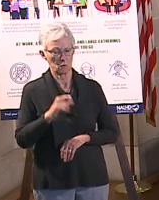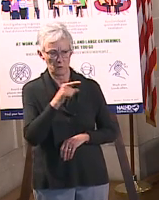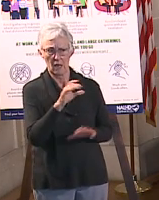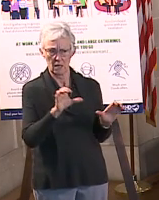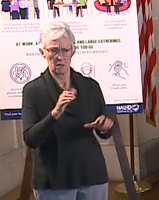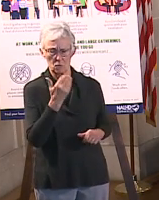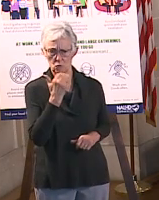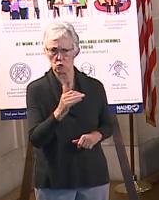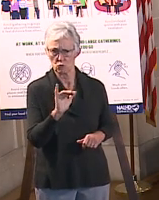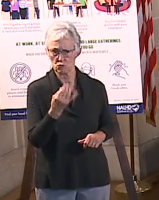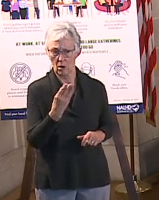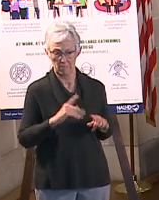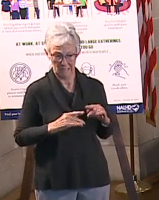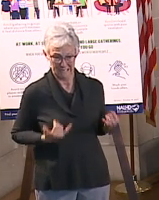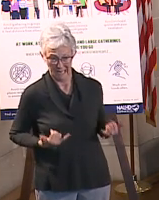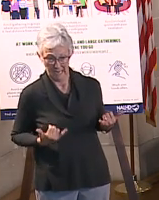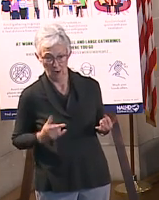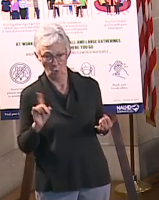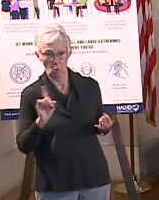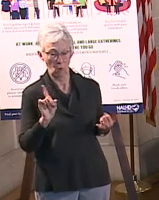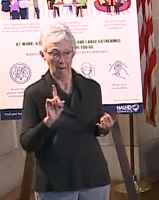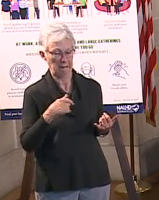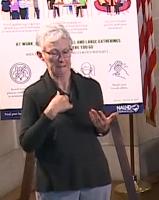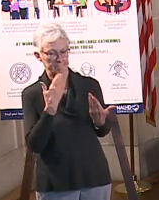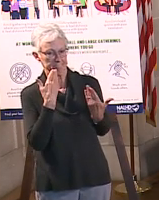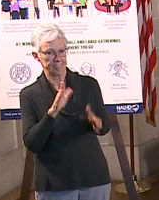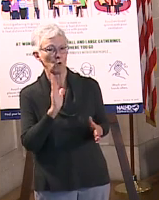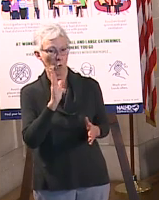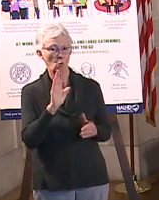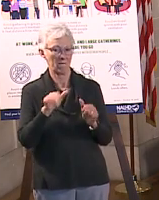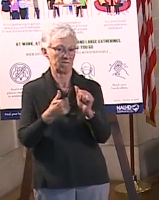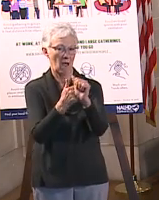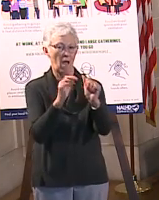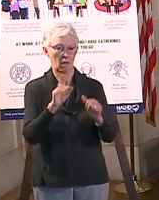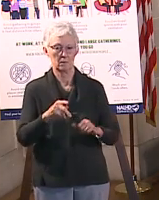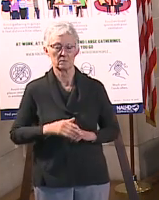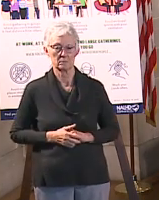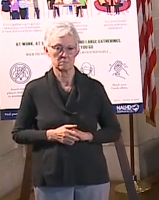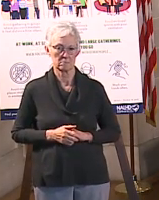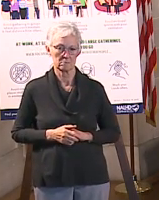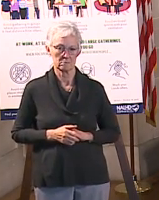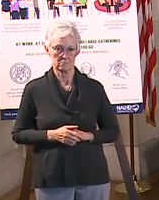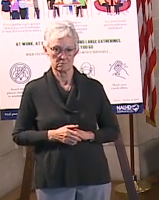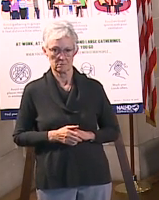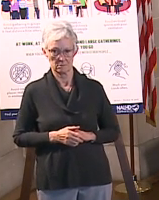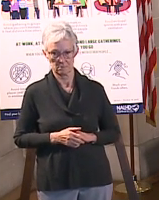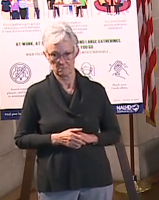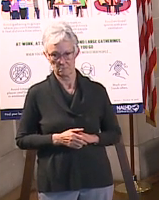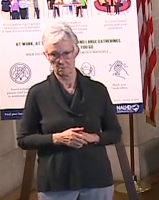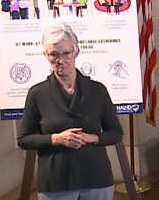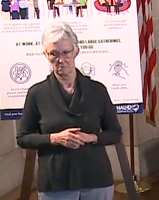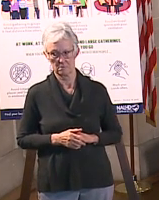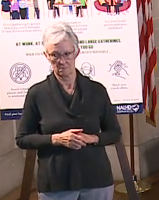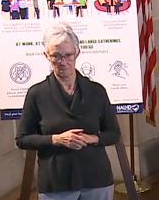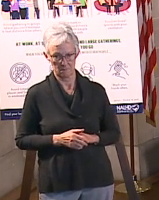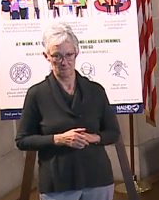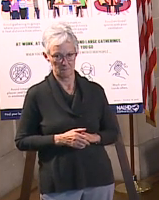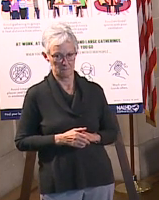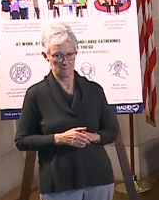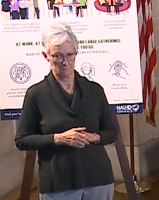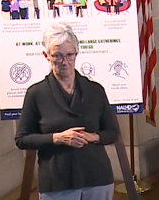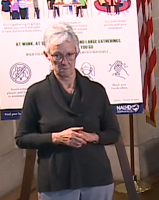regard to where he is currently right now, I just don't have the answer for that, but we'll follow up. And also, you've got a deadline coming up here of December